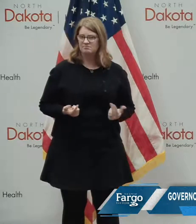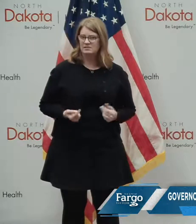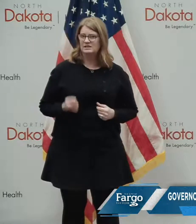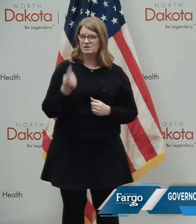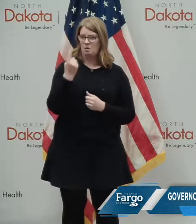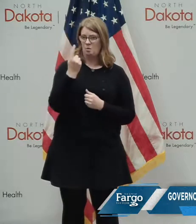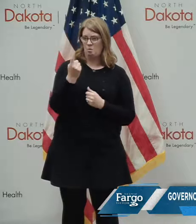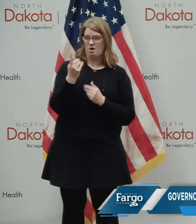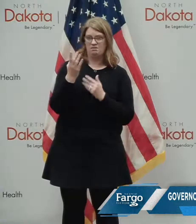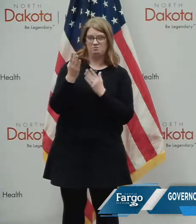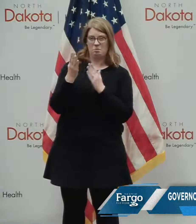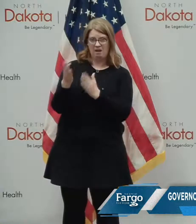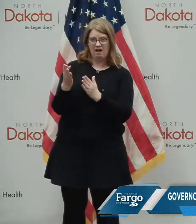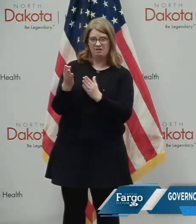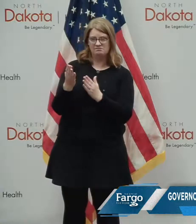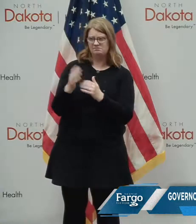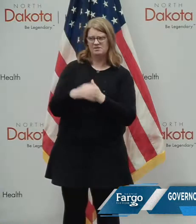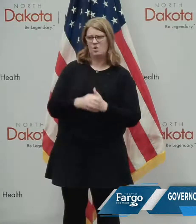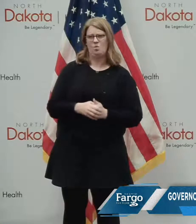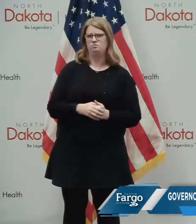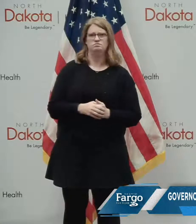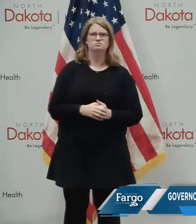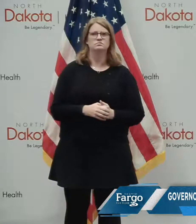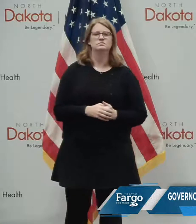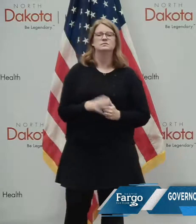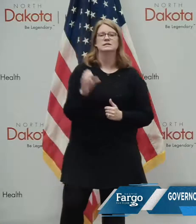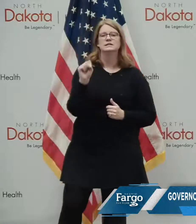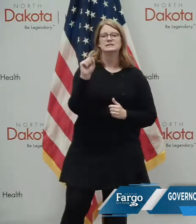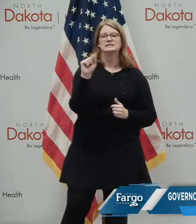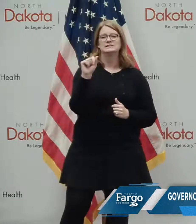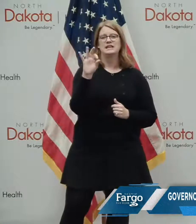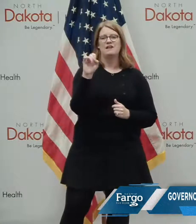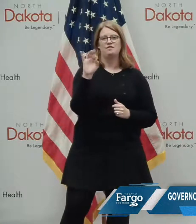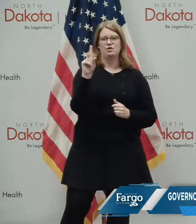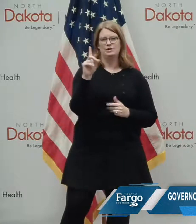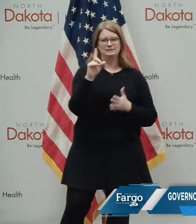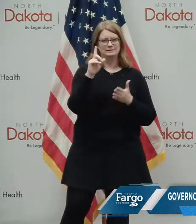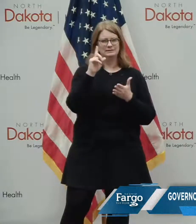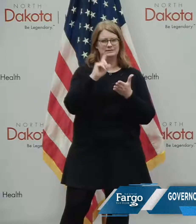this. I mean, I would refer you to the, you know, Stanford study that came out a few weeks ago